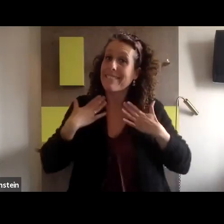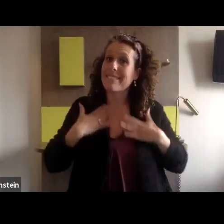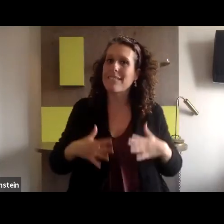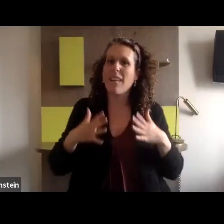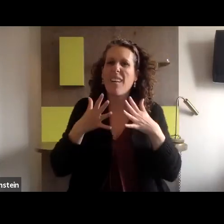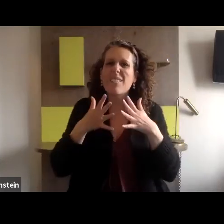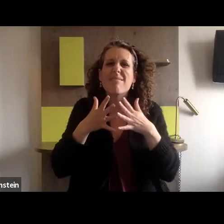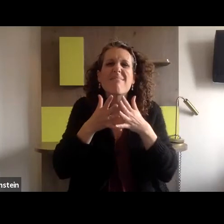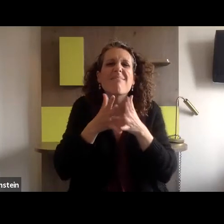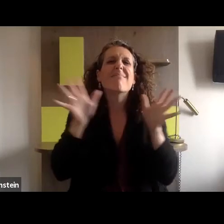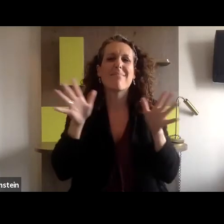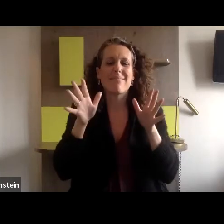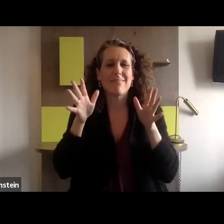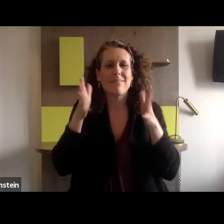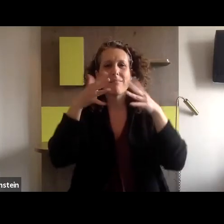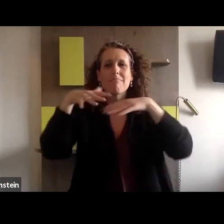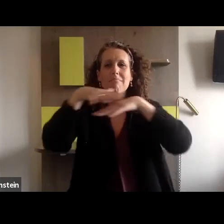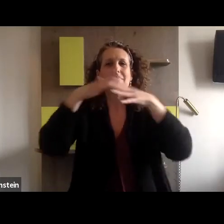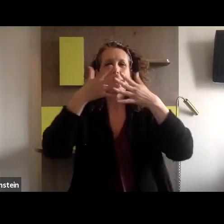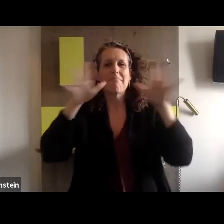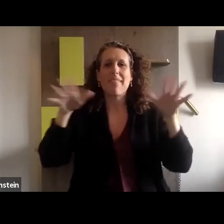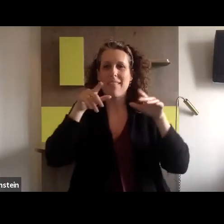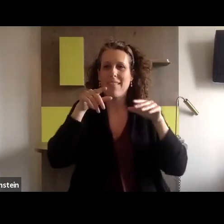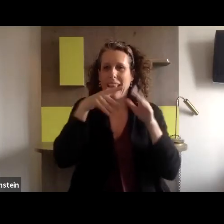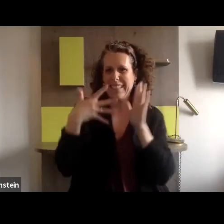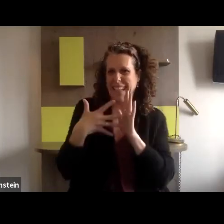test format looks like.